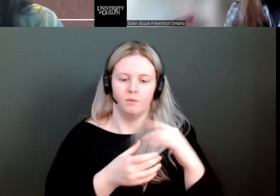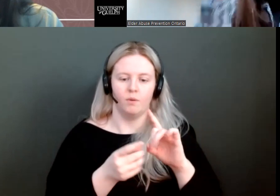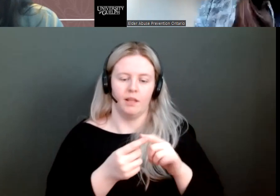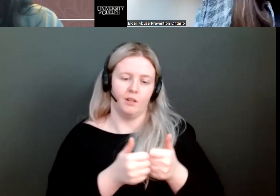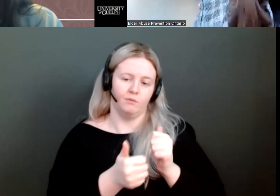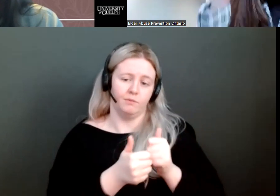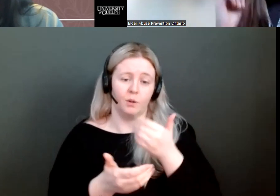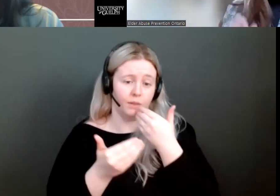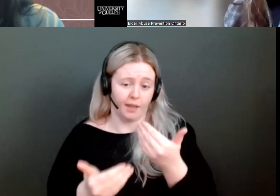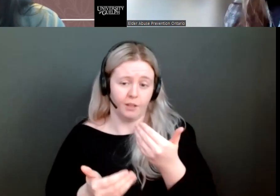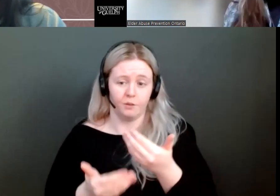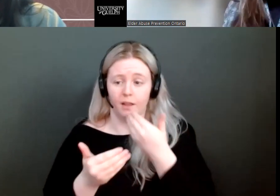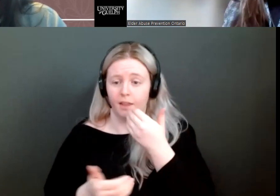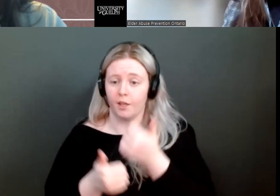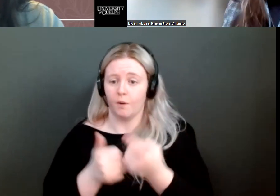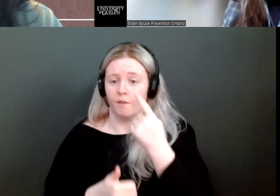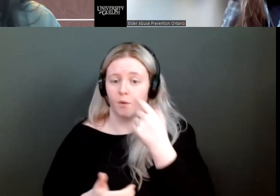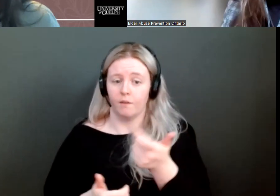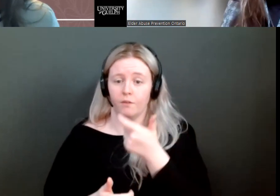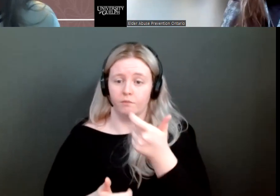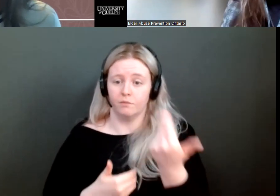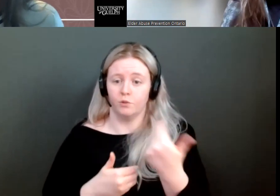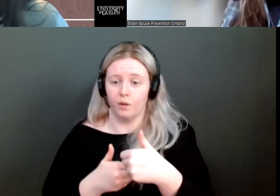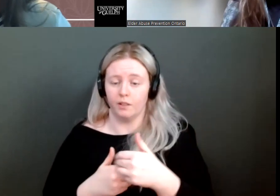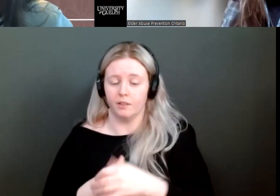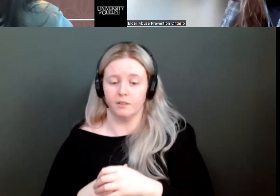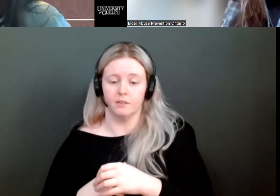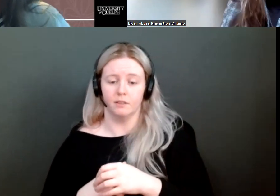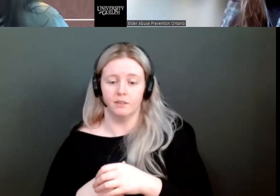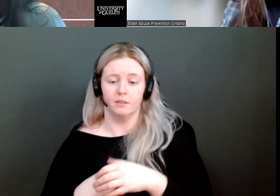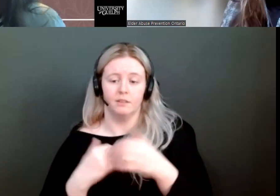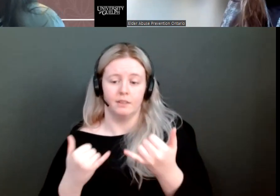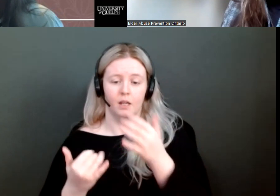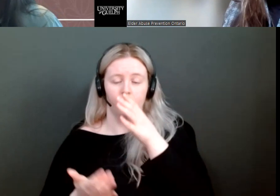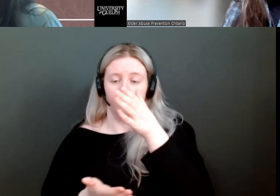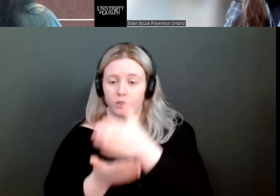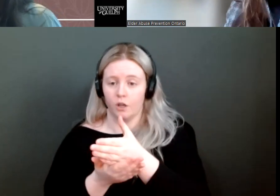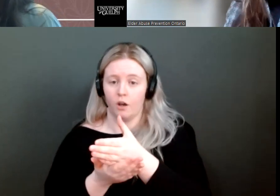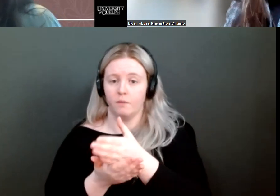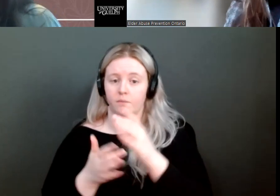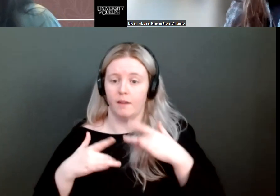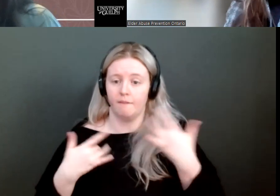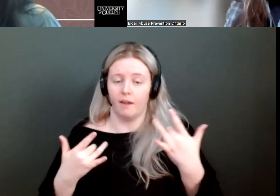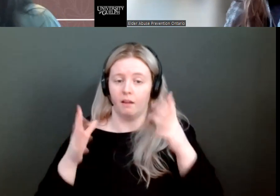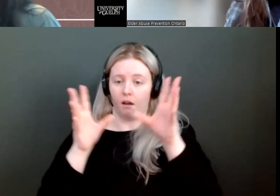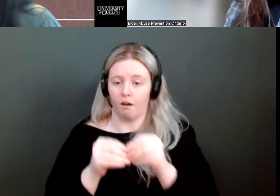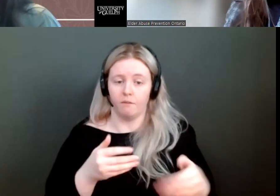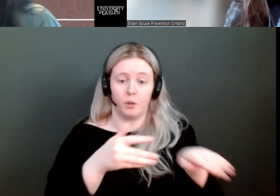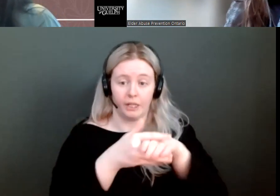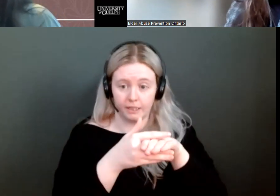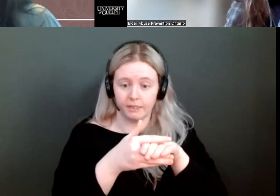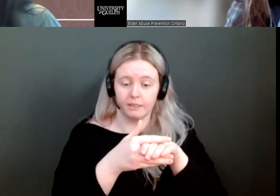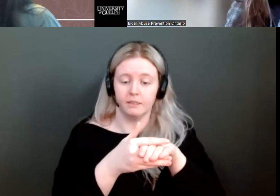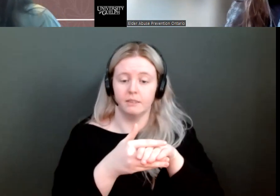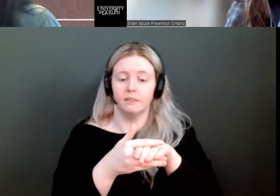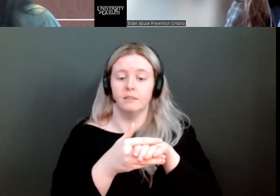you, and thank everybody for joining. I will now we will stop the session. We'll go to break. You'll have some time